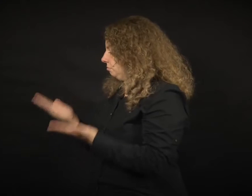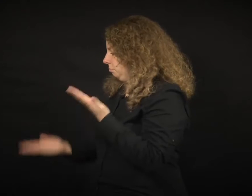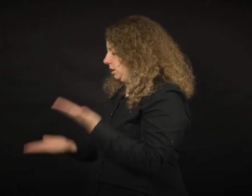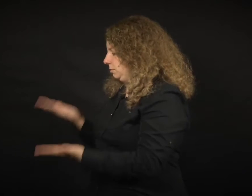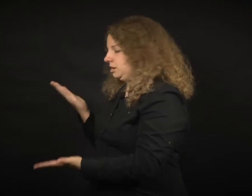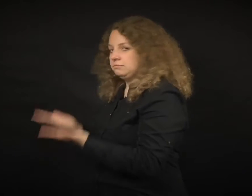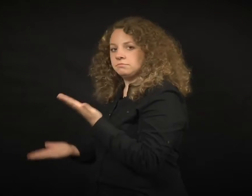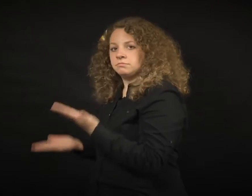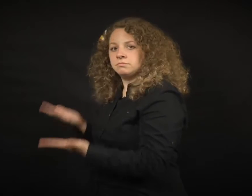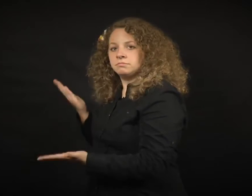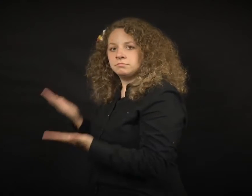maybe,